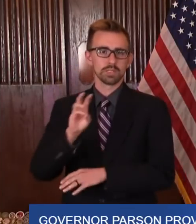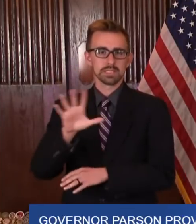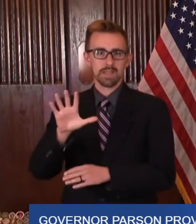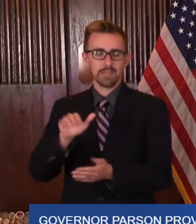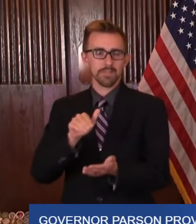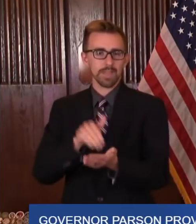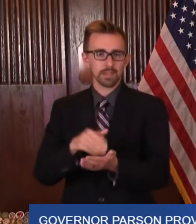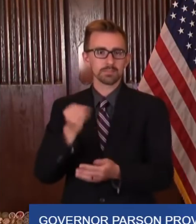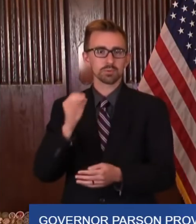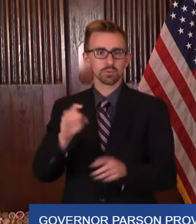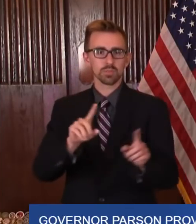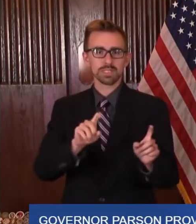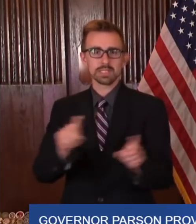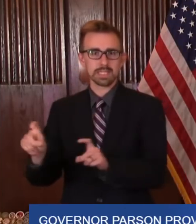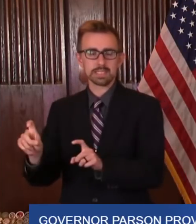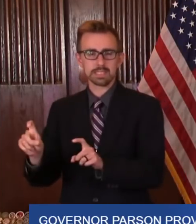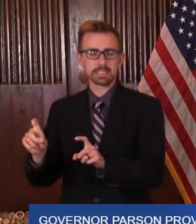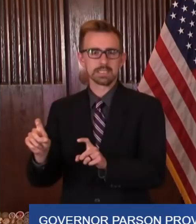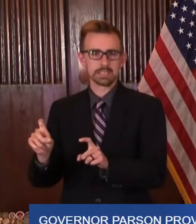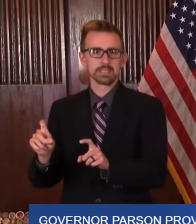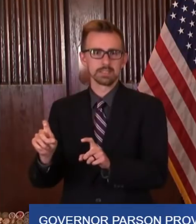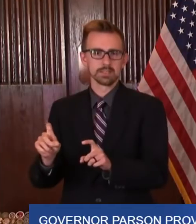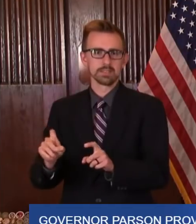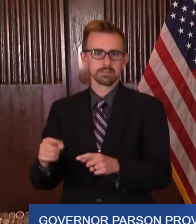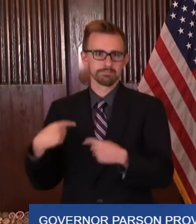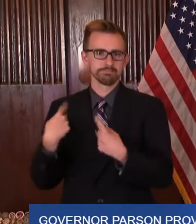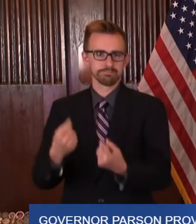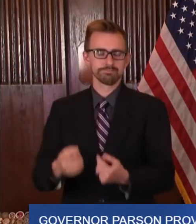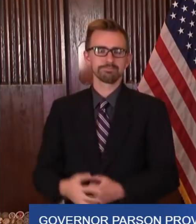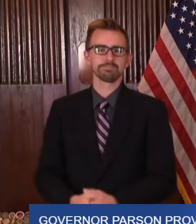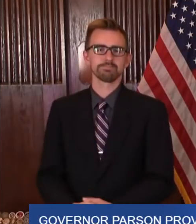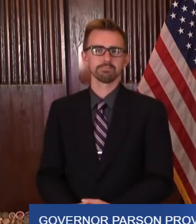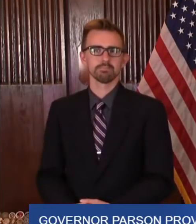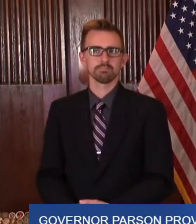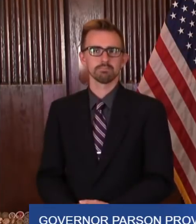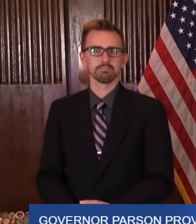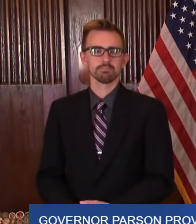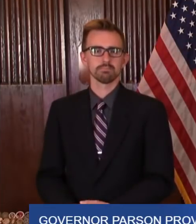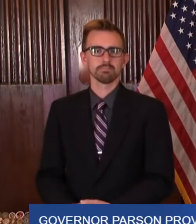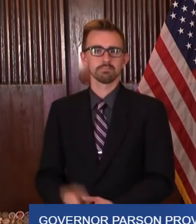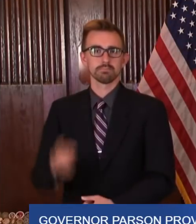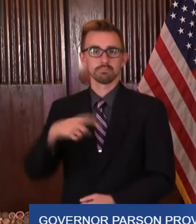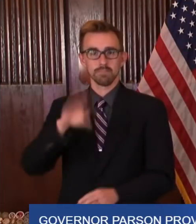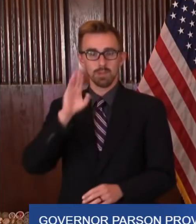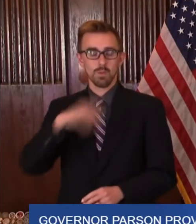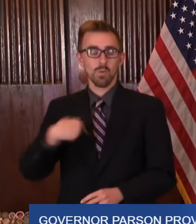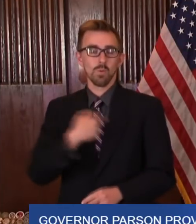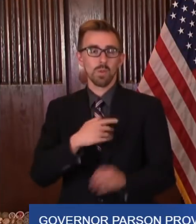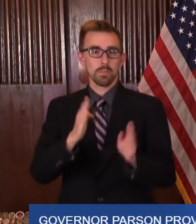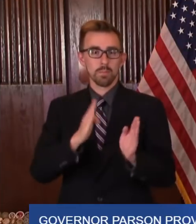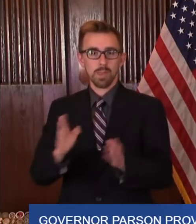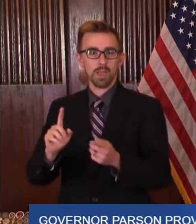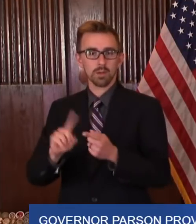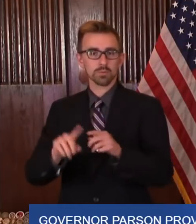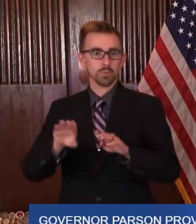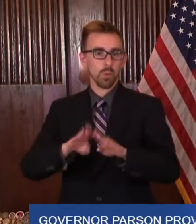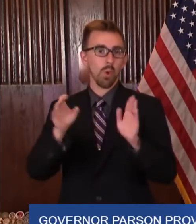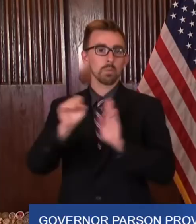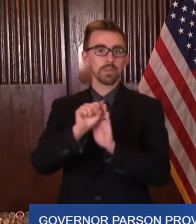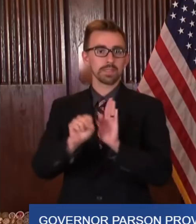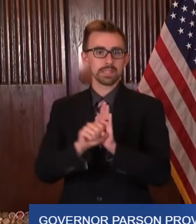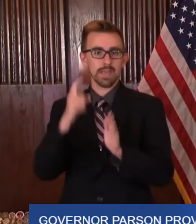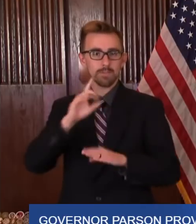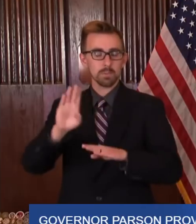65,000 Missourians have been tested at this time. As you know, we are preparing to reopen Missouri for